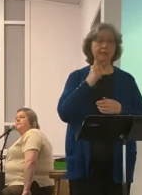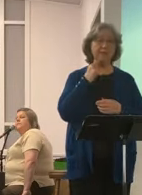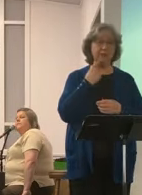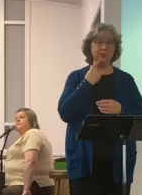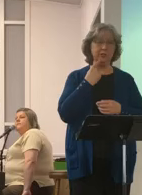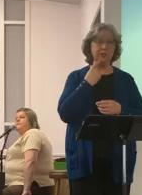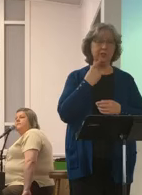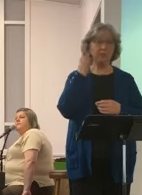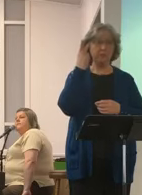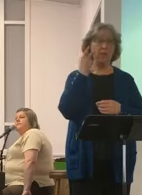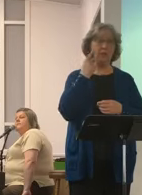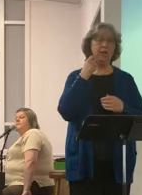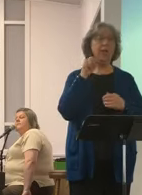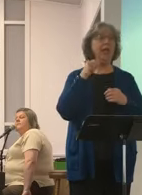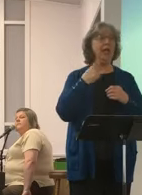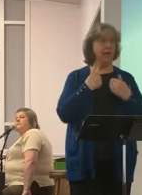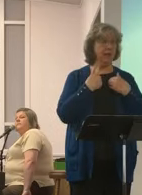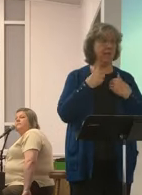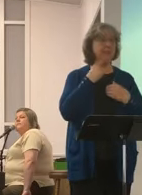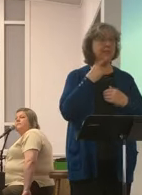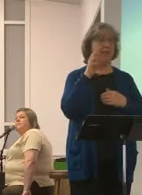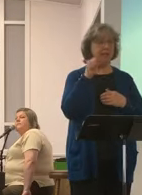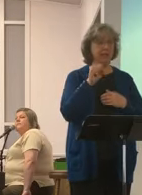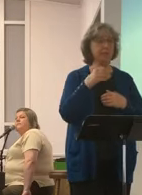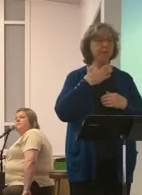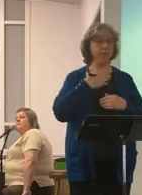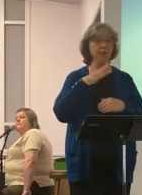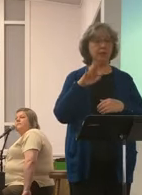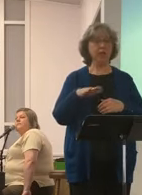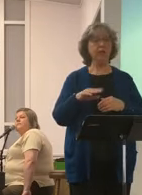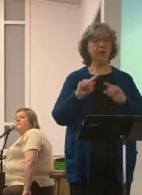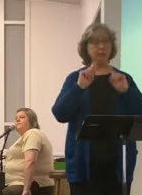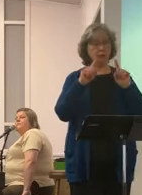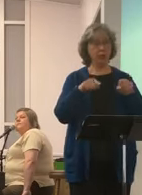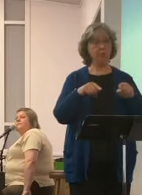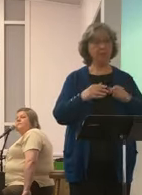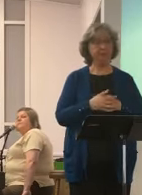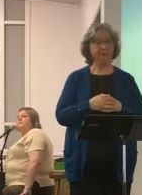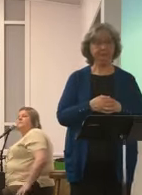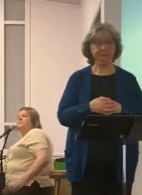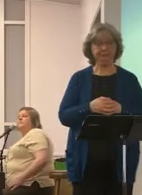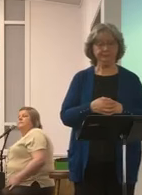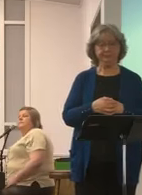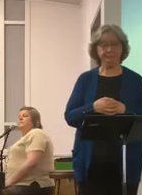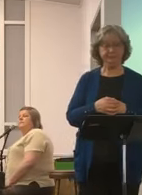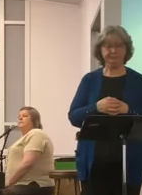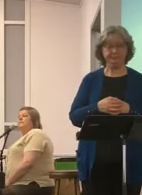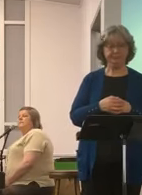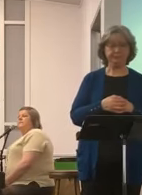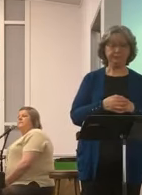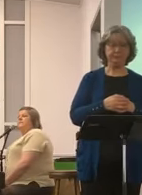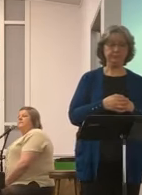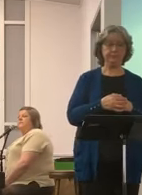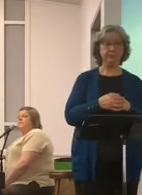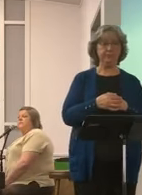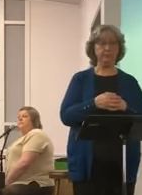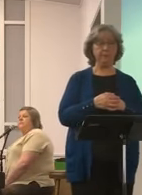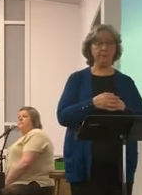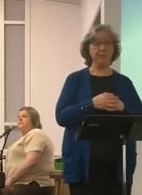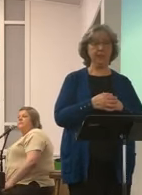matter. We don't want to ever violate a family's standard of privacy on that. So you have to have permission of the parent in